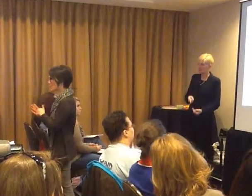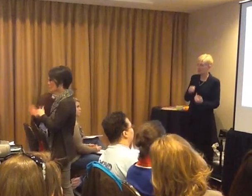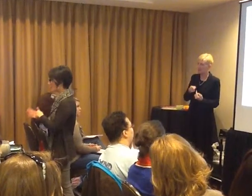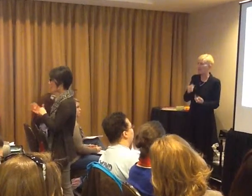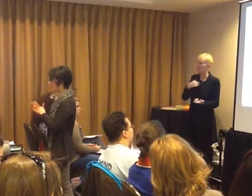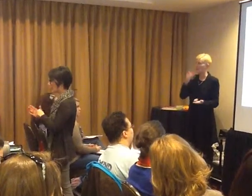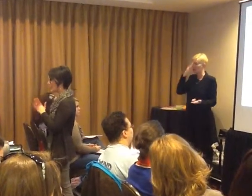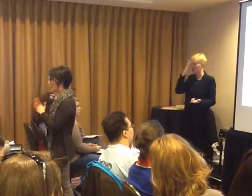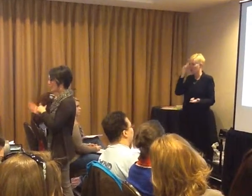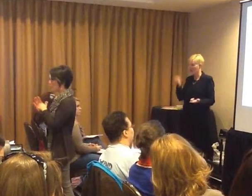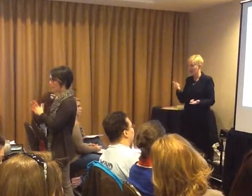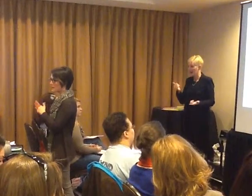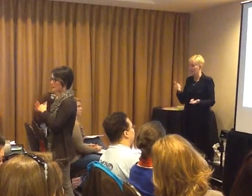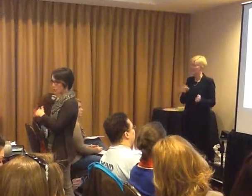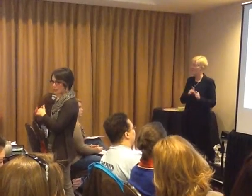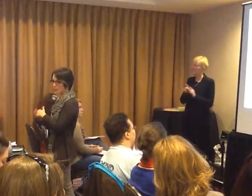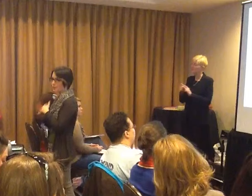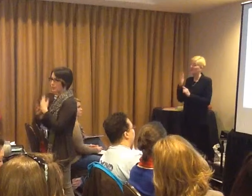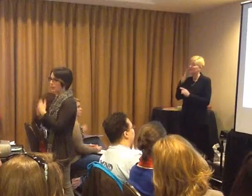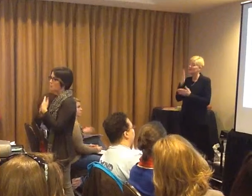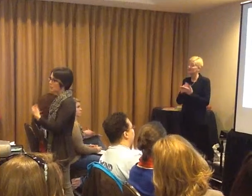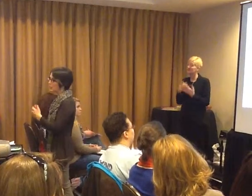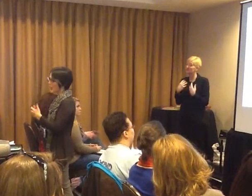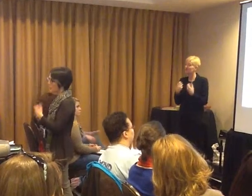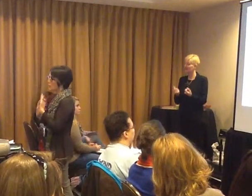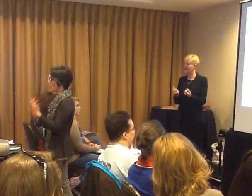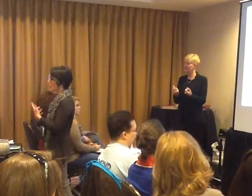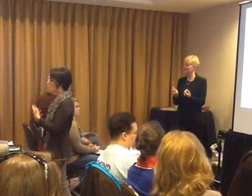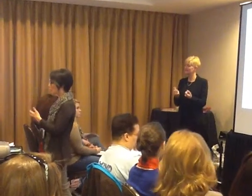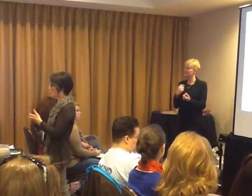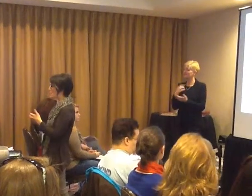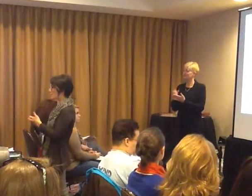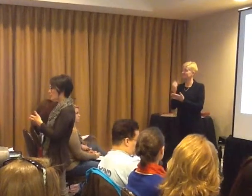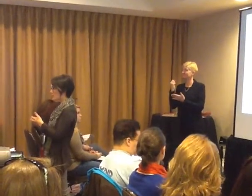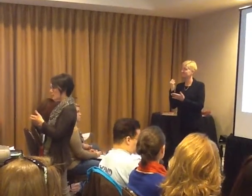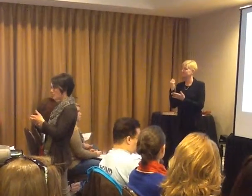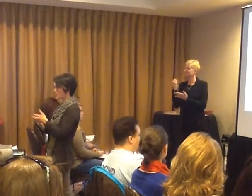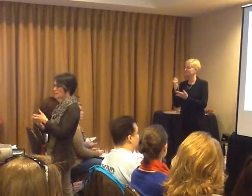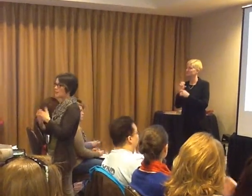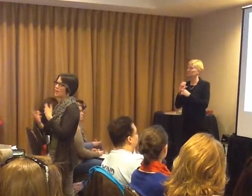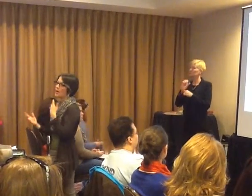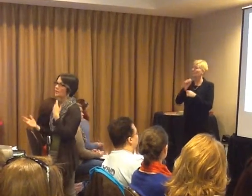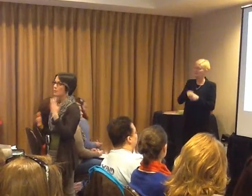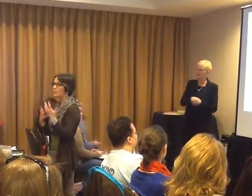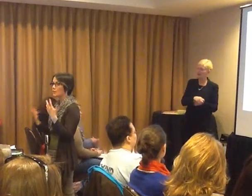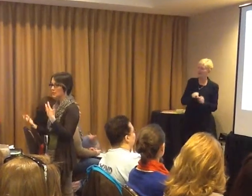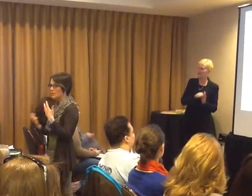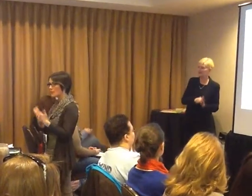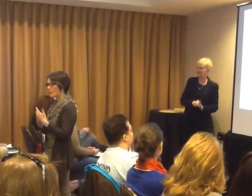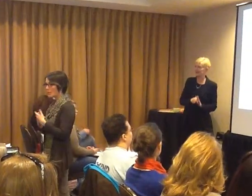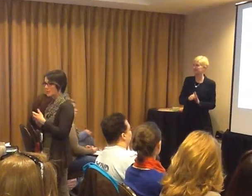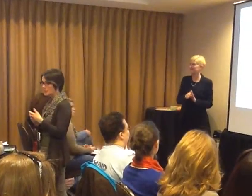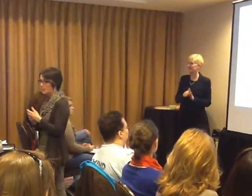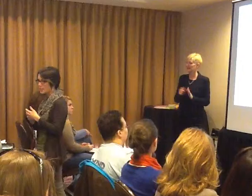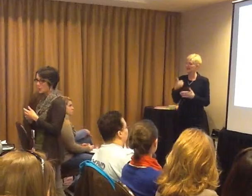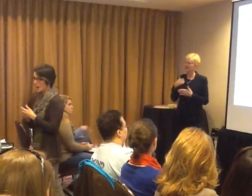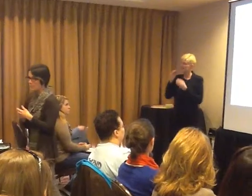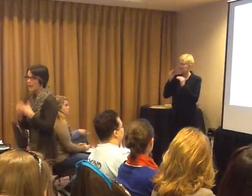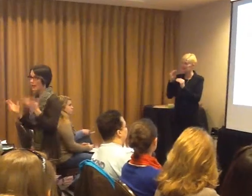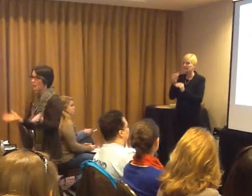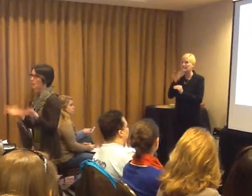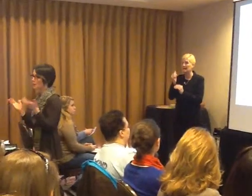know what some of their really good relative strengths are that we can build on to try to overcome some of those deficits and some of the skills that we need to